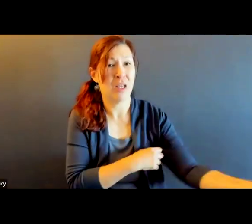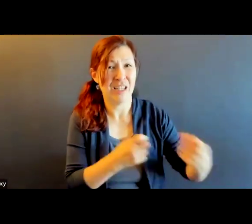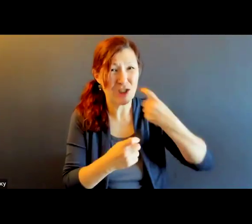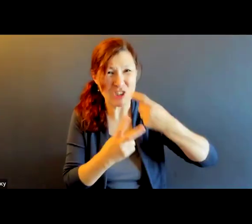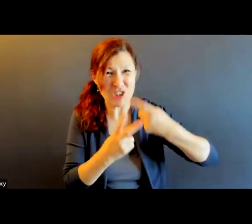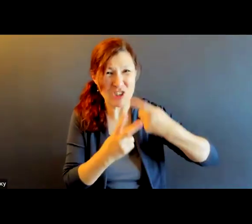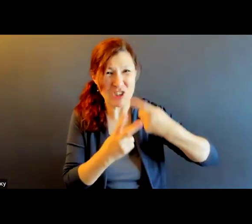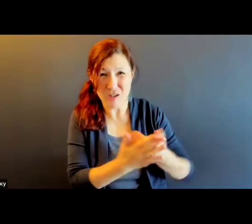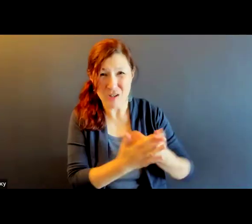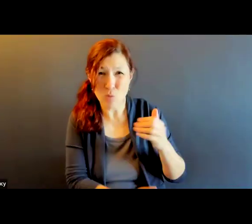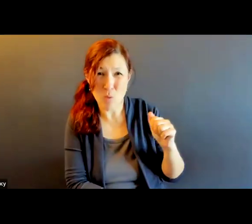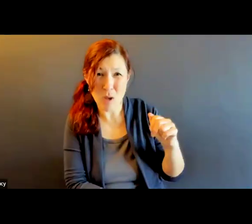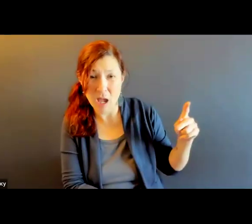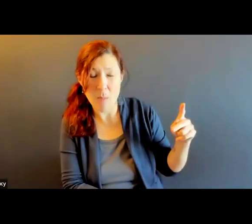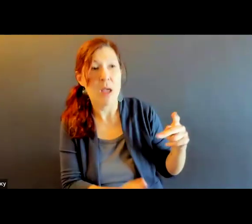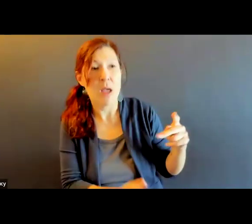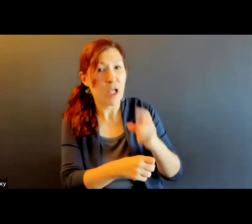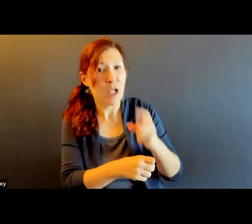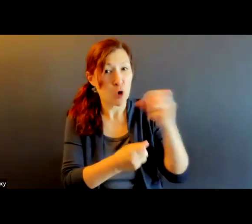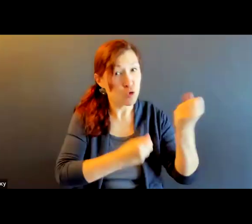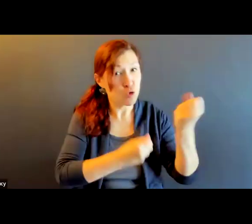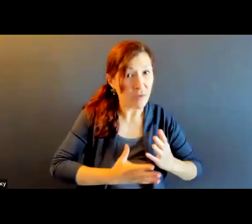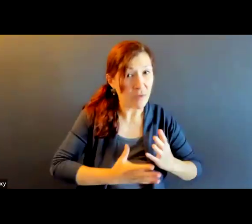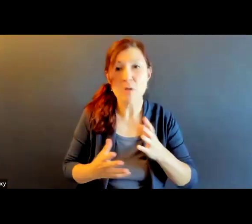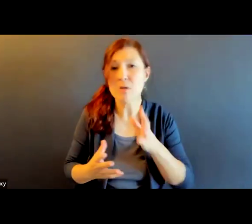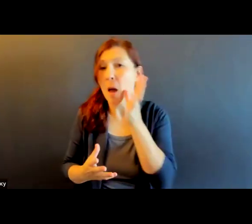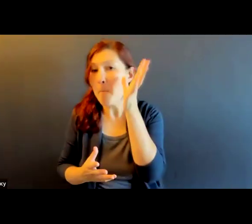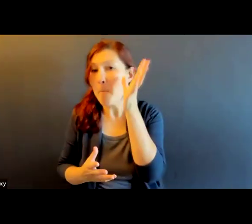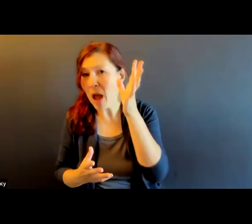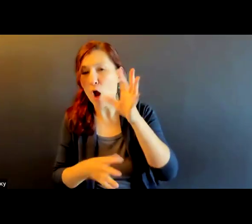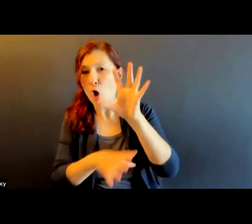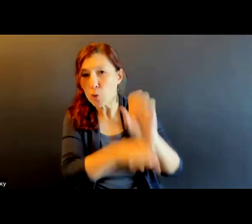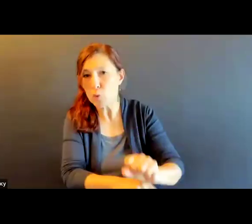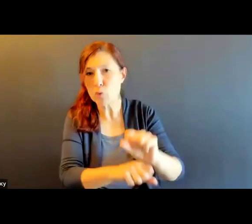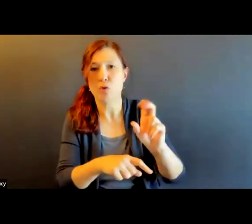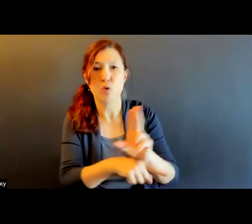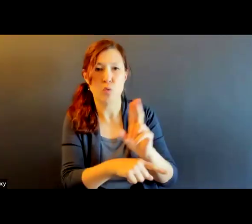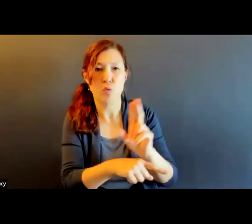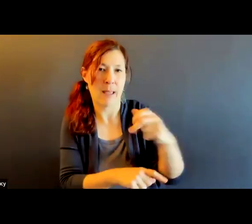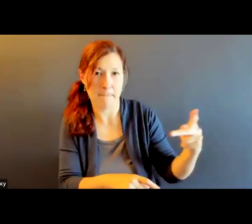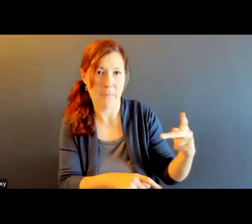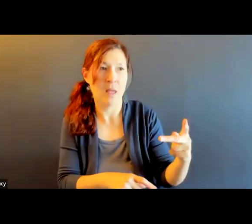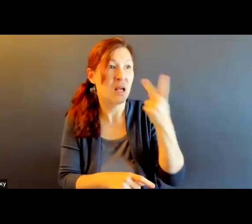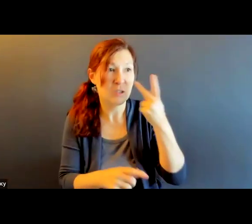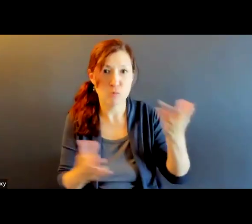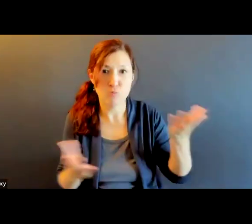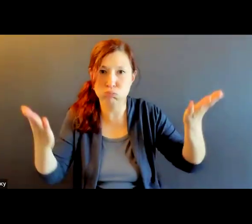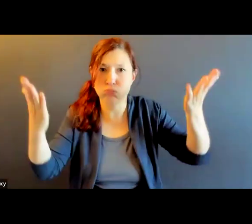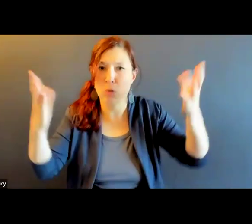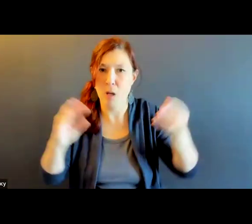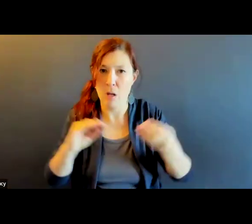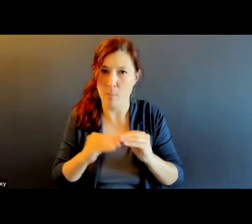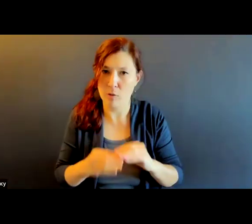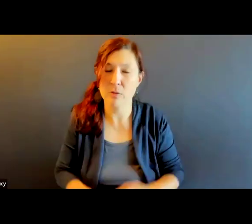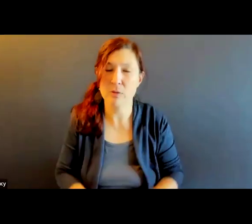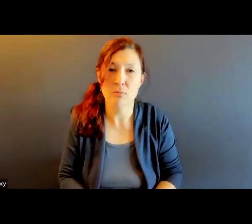and getting our parents trained in using that. And you can hear from the numbers that that is certainly happening. And that's just the